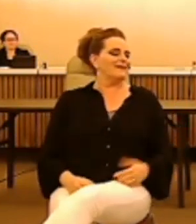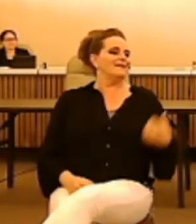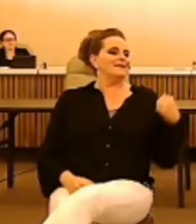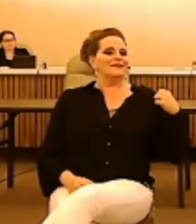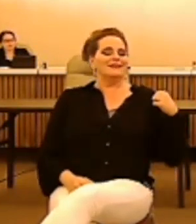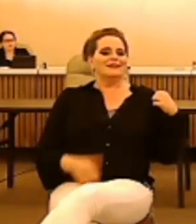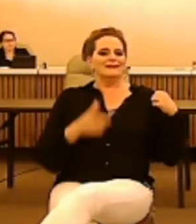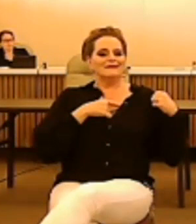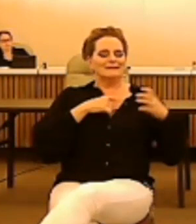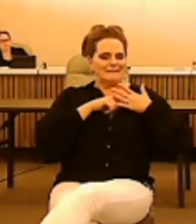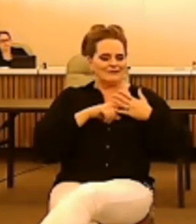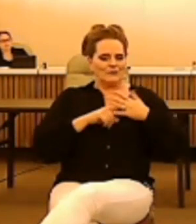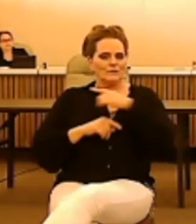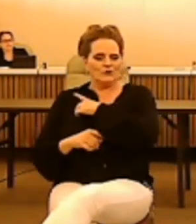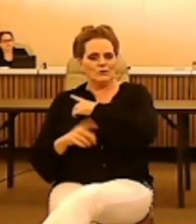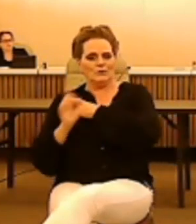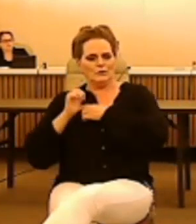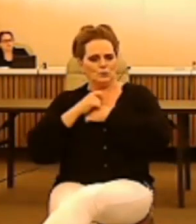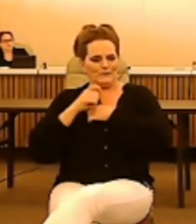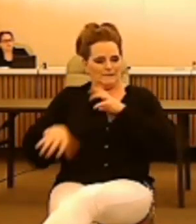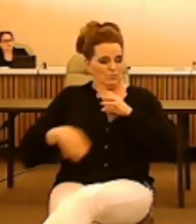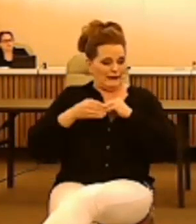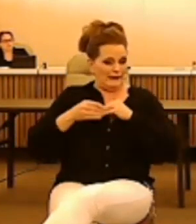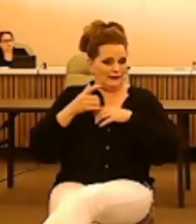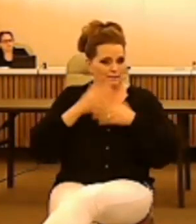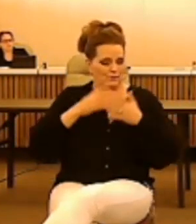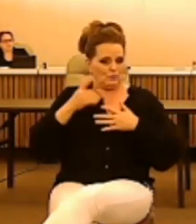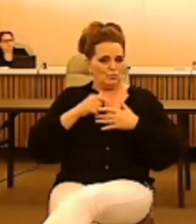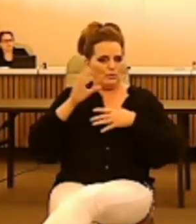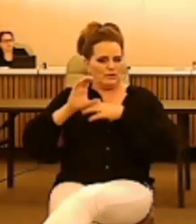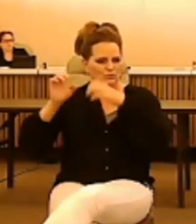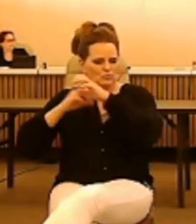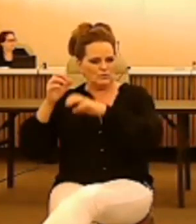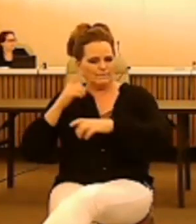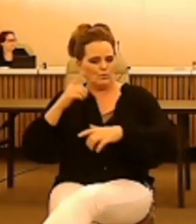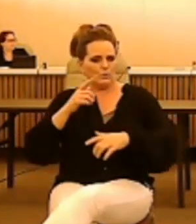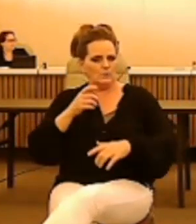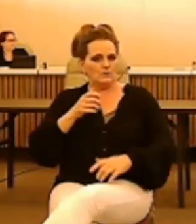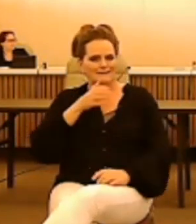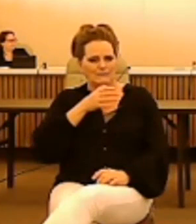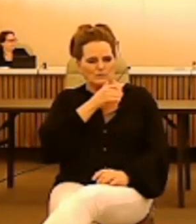discussion? Do we need to add the part and to allow the construction of a senior living?